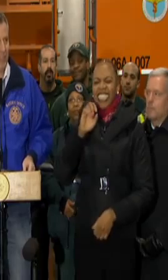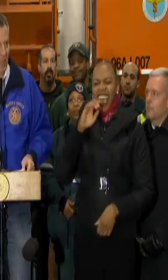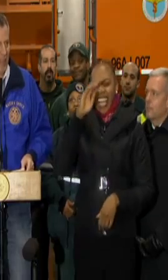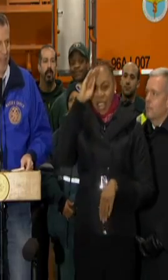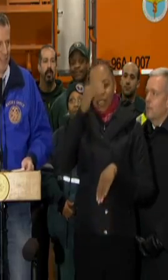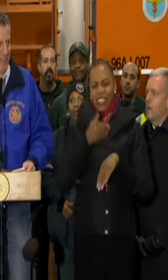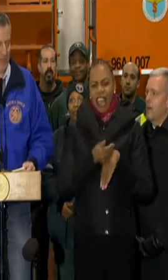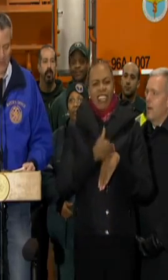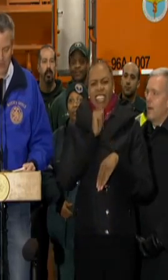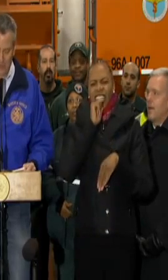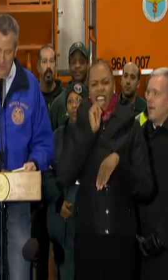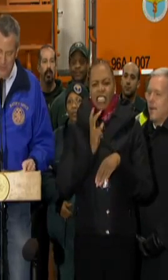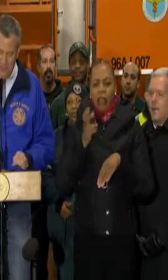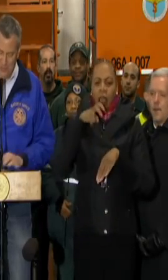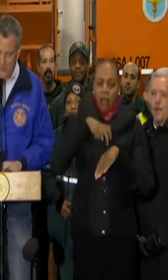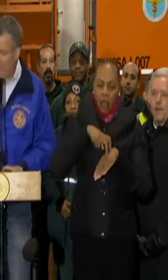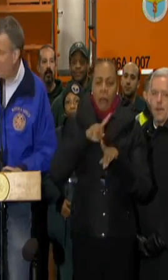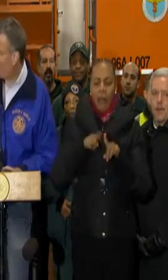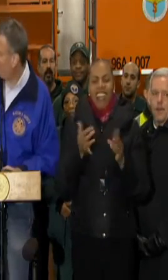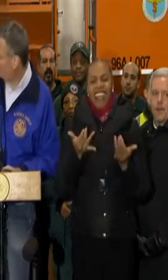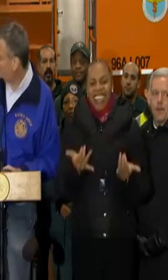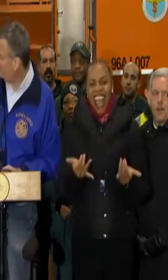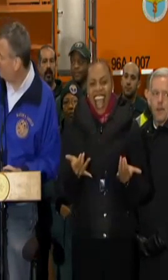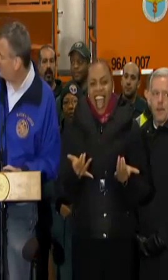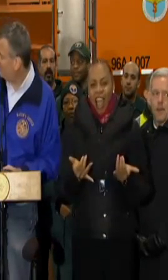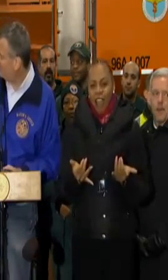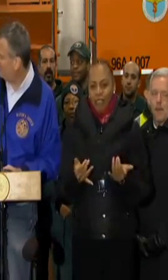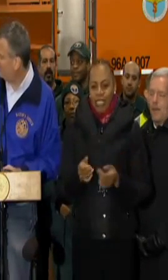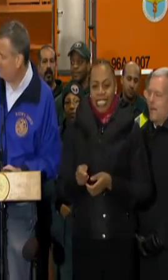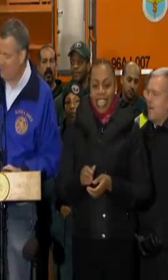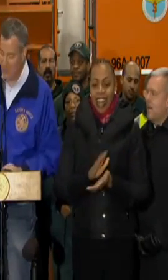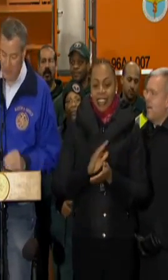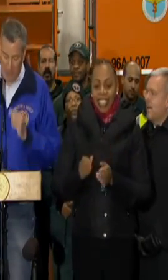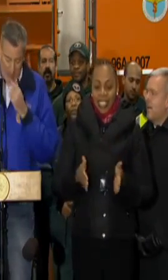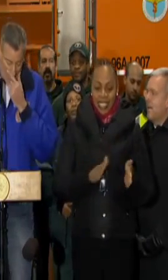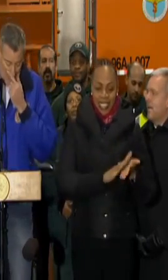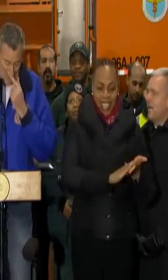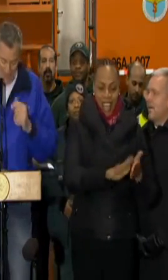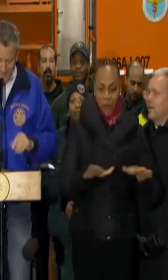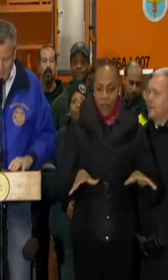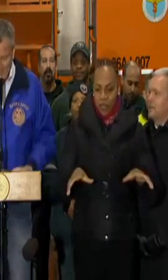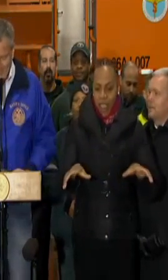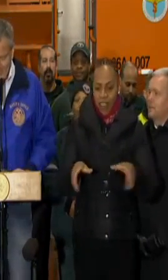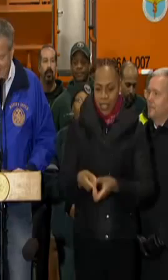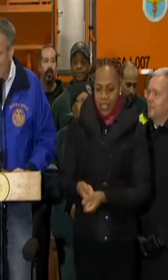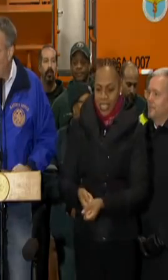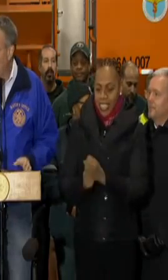but he has now contributed to the clearing of the sidewalks of our city, Commissioner.